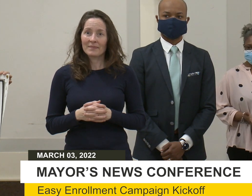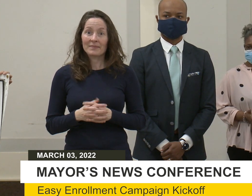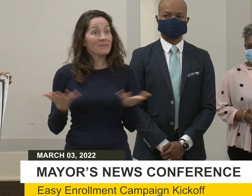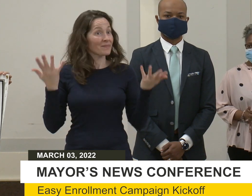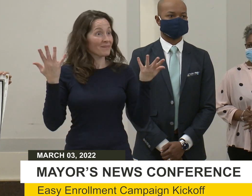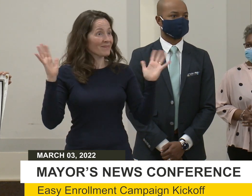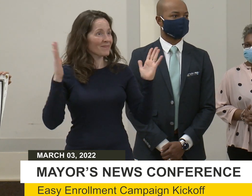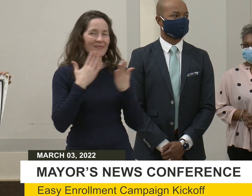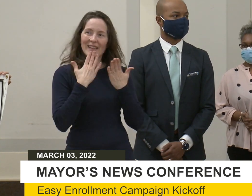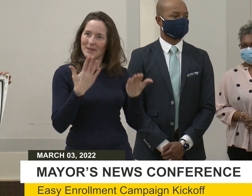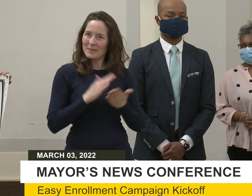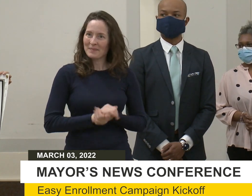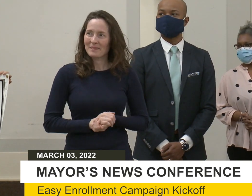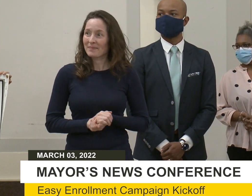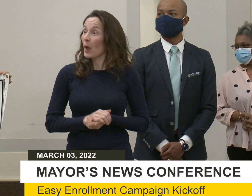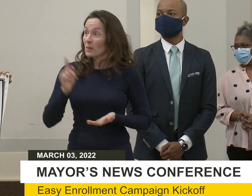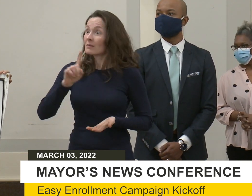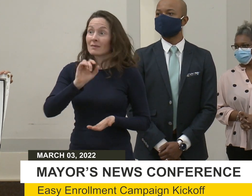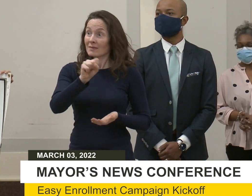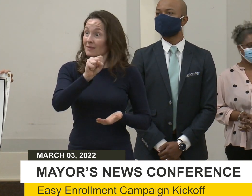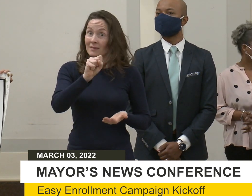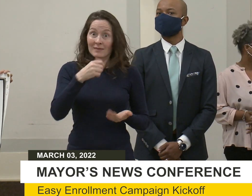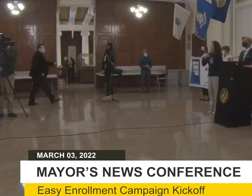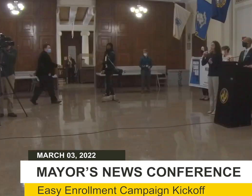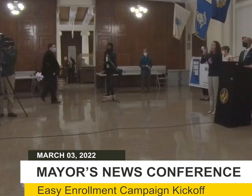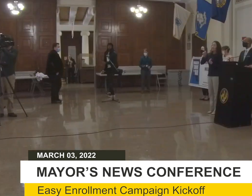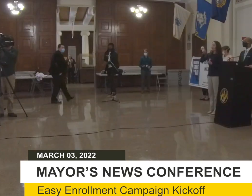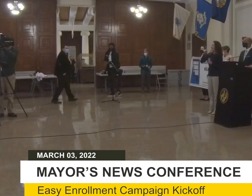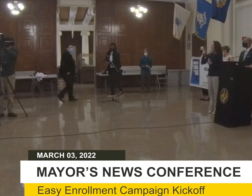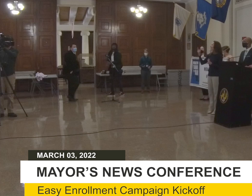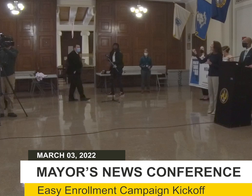Okay, thank you very much. Oh, question. Oh.